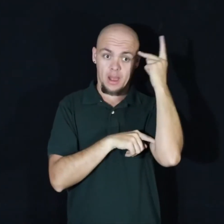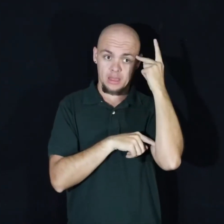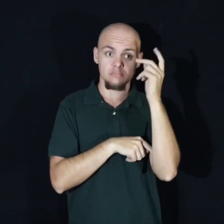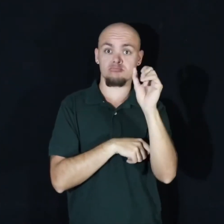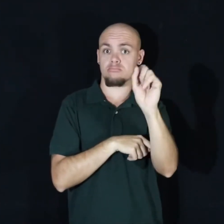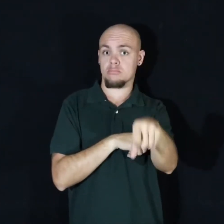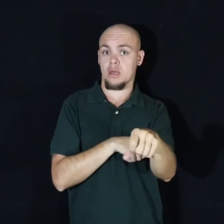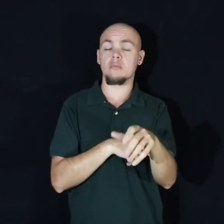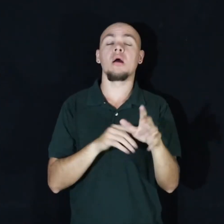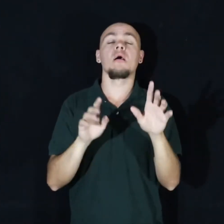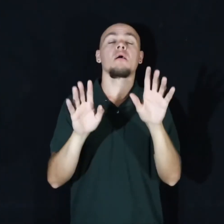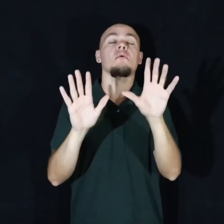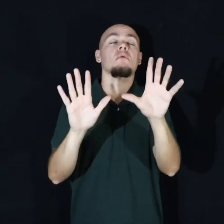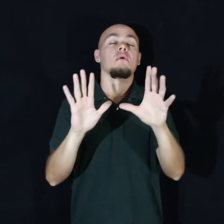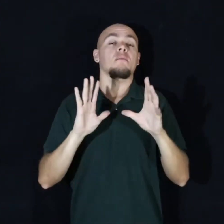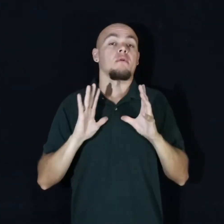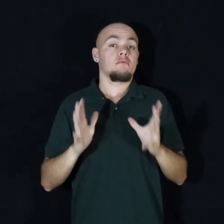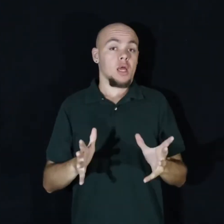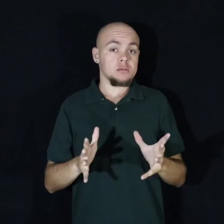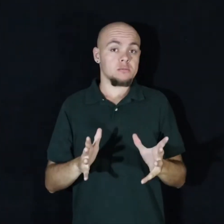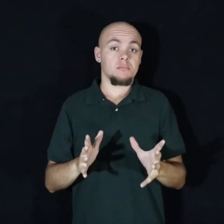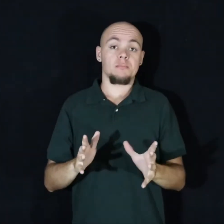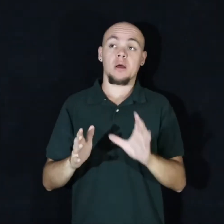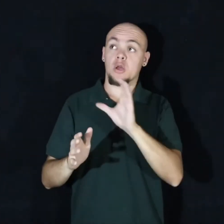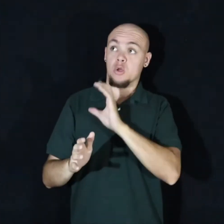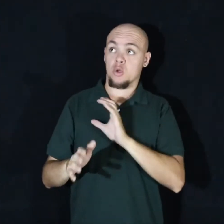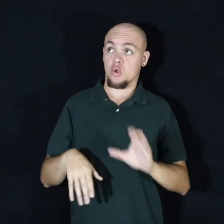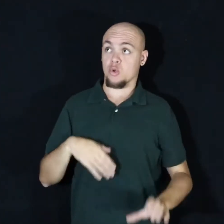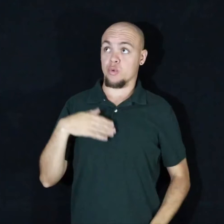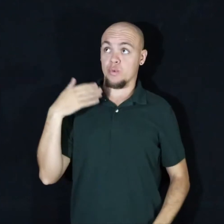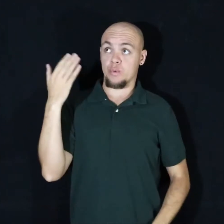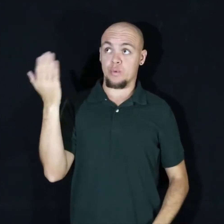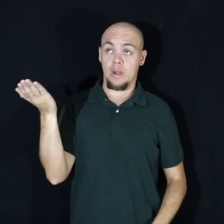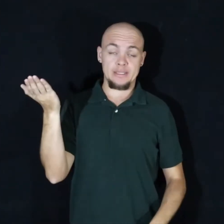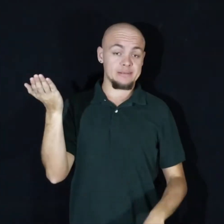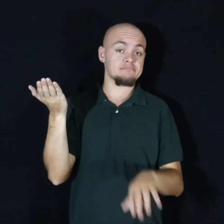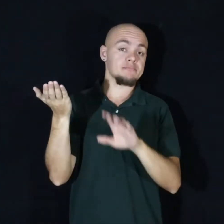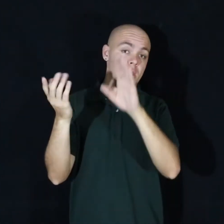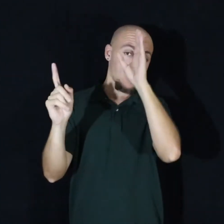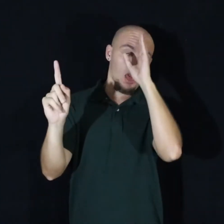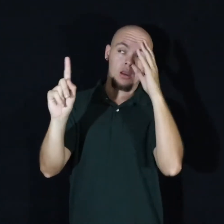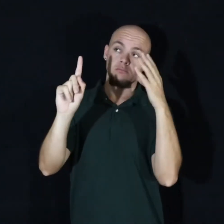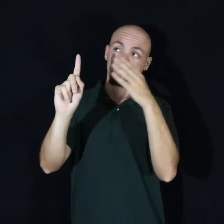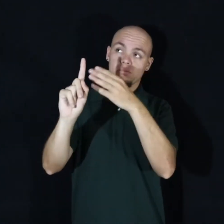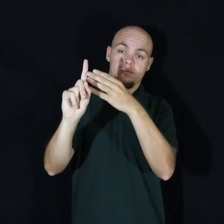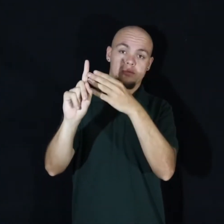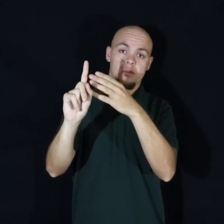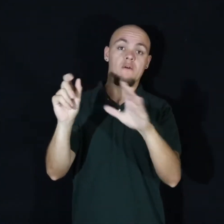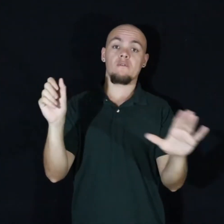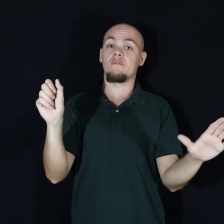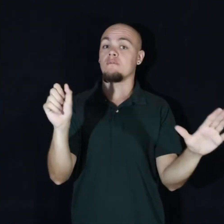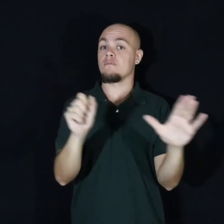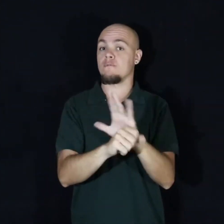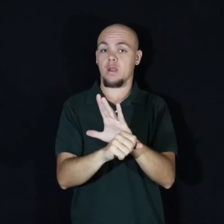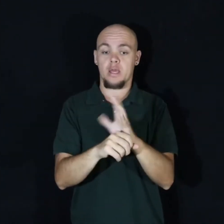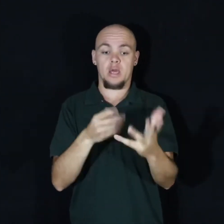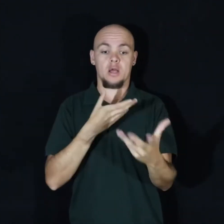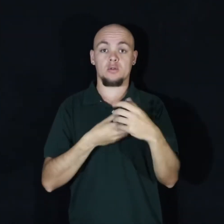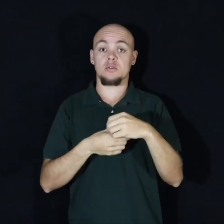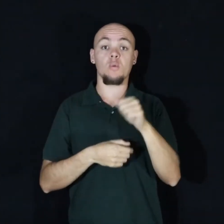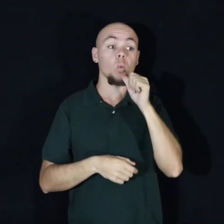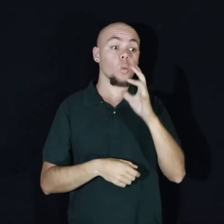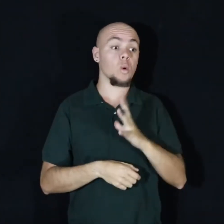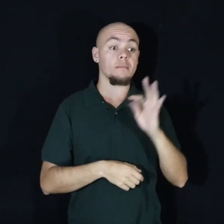can hold different political opinions. But we will unify around Christ. So we are fully inclusive of all